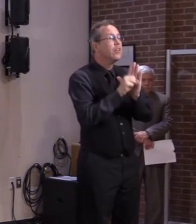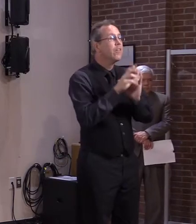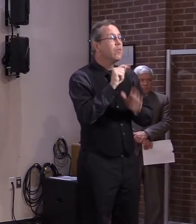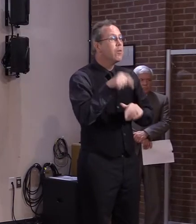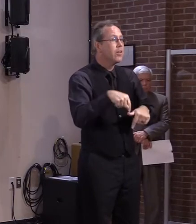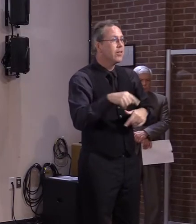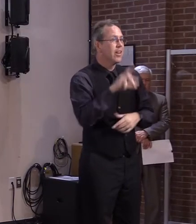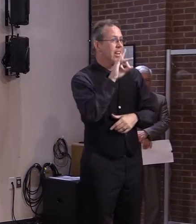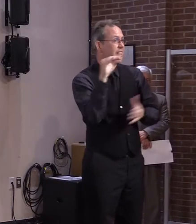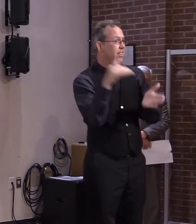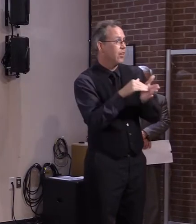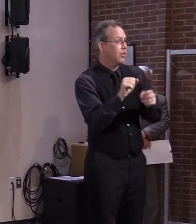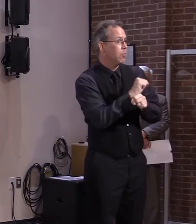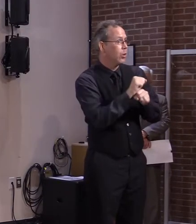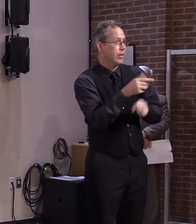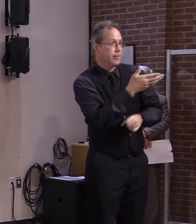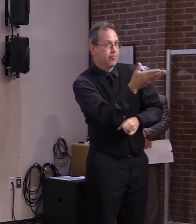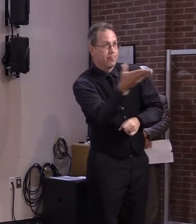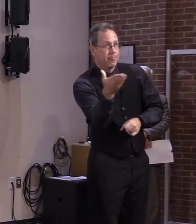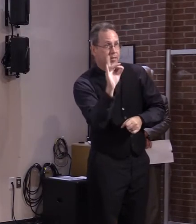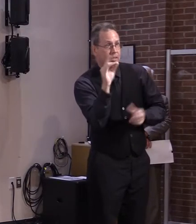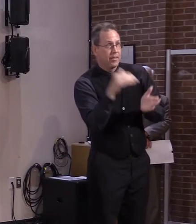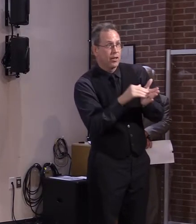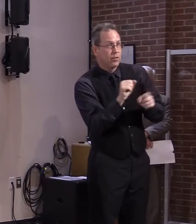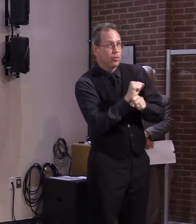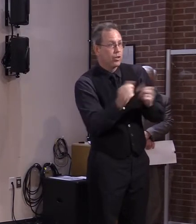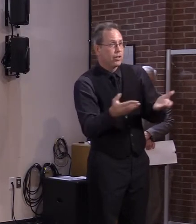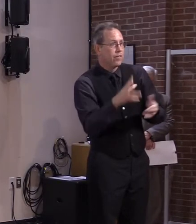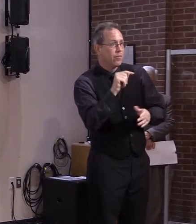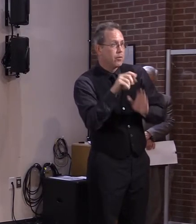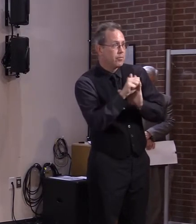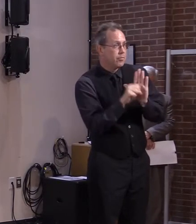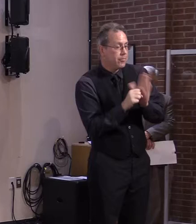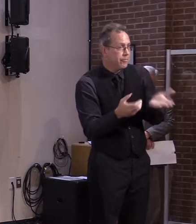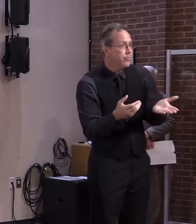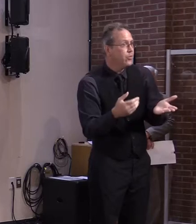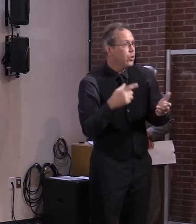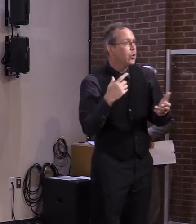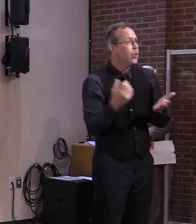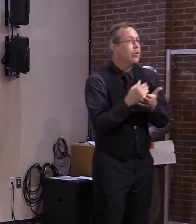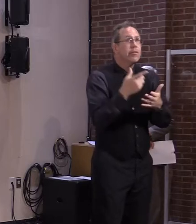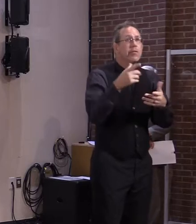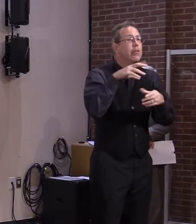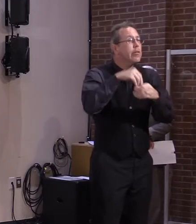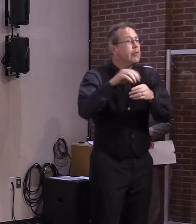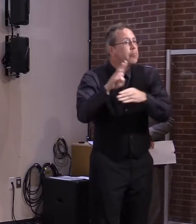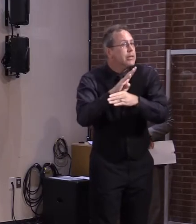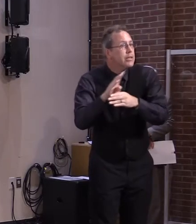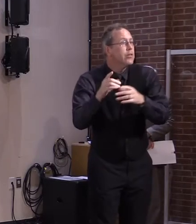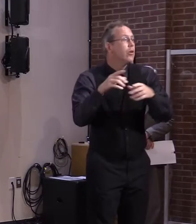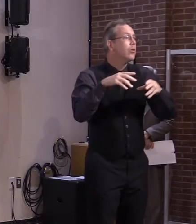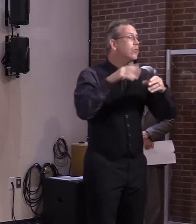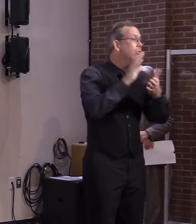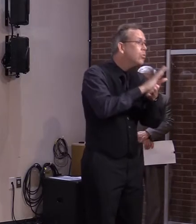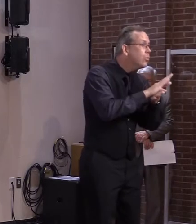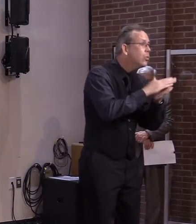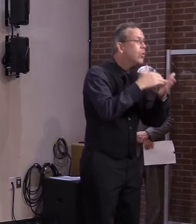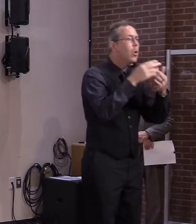a similar policy while we await more details on the president's proposal for vaccine